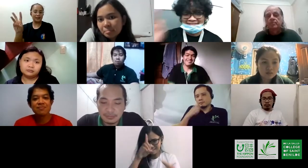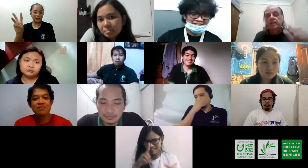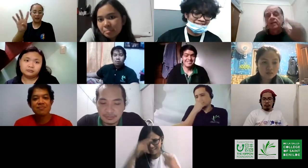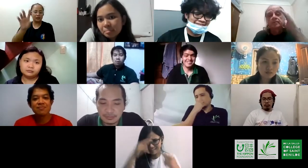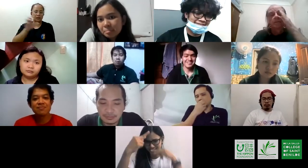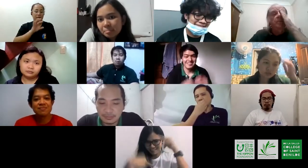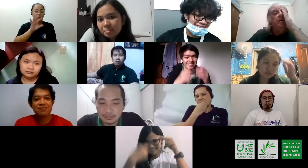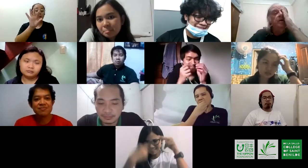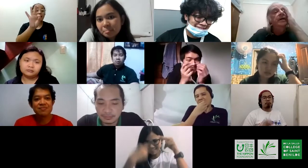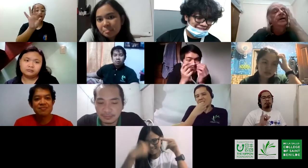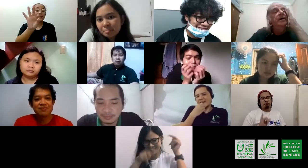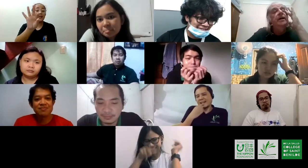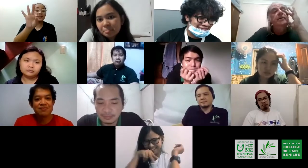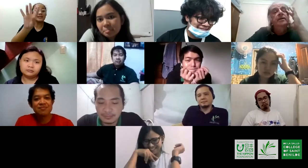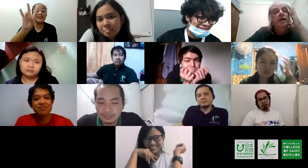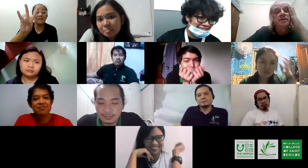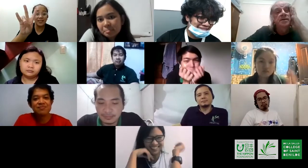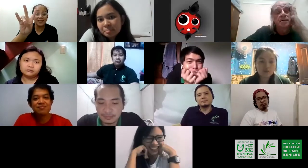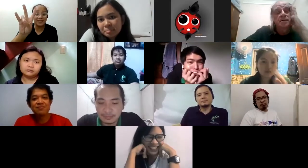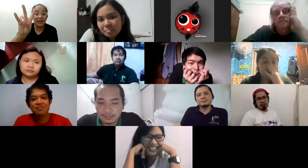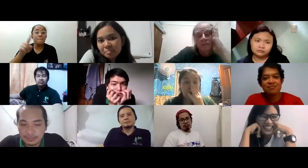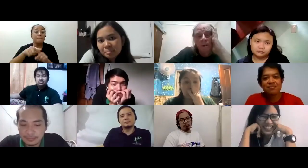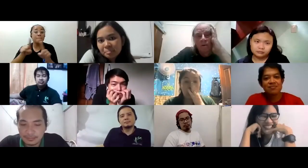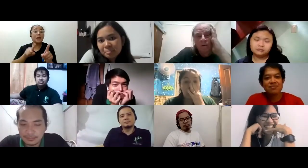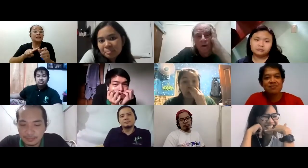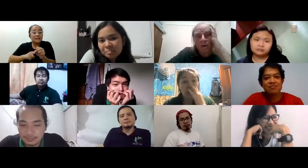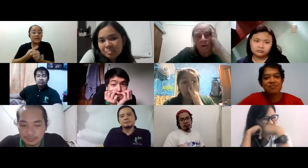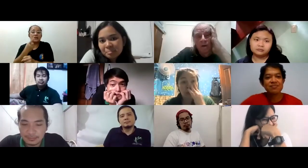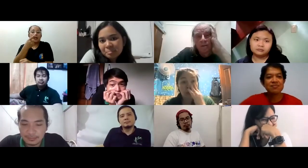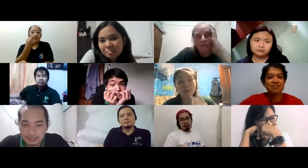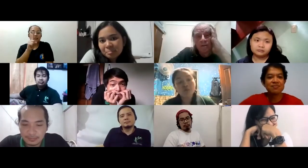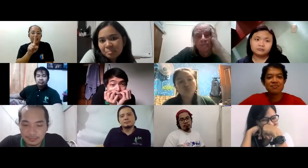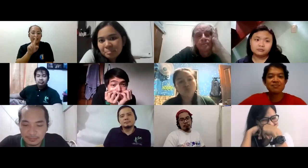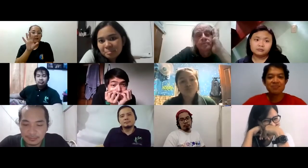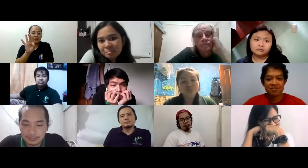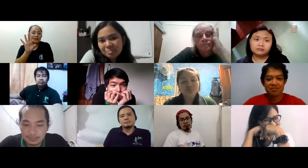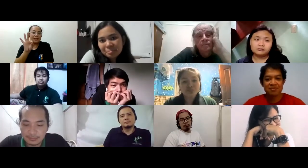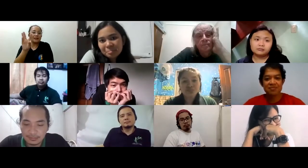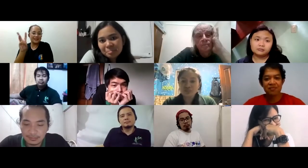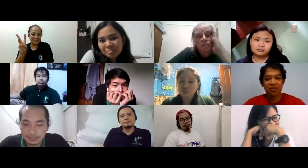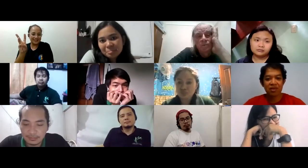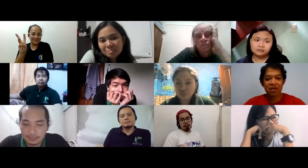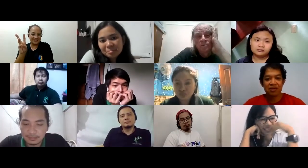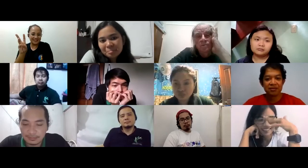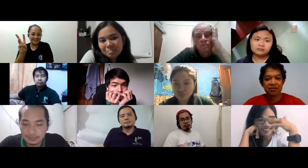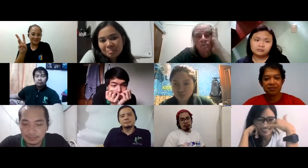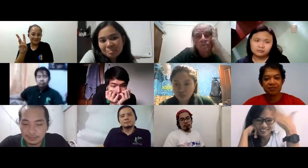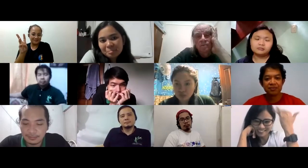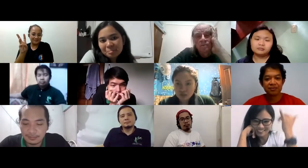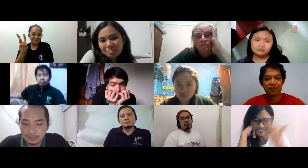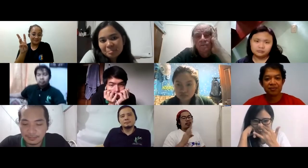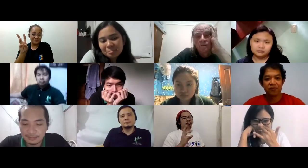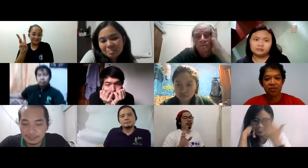So the formal establishment as a formal organization